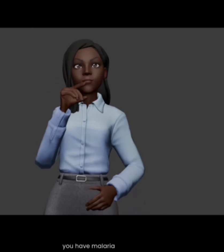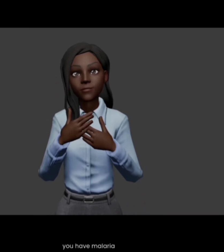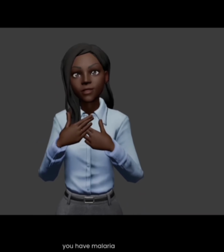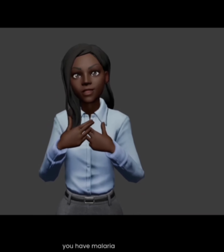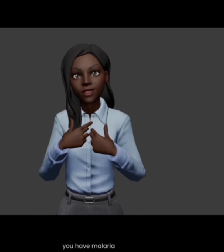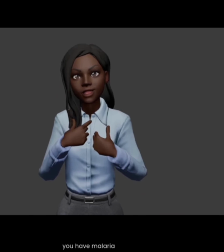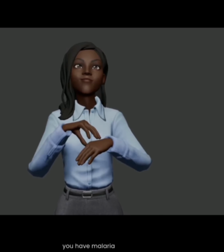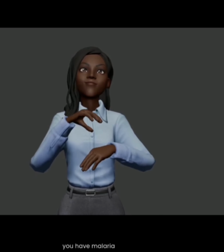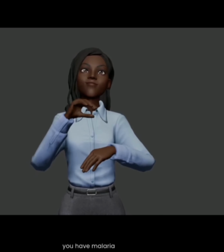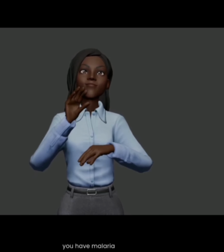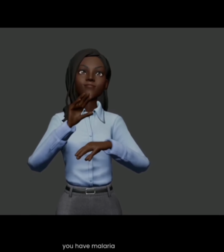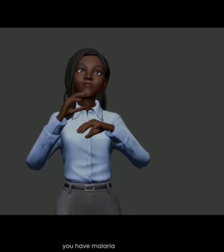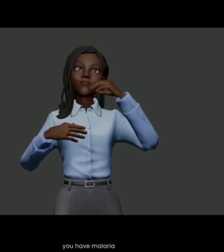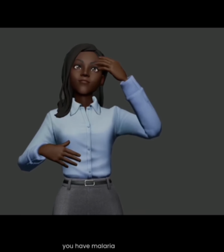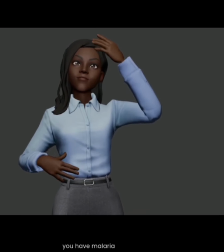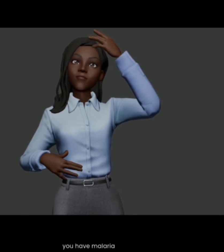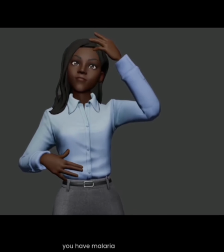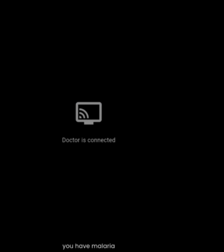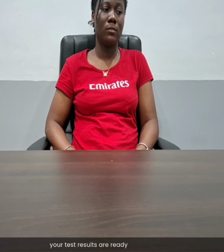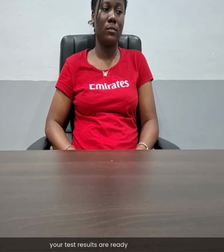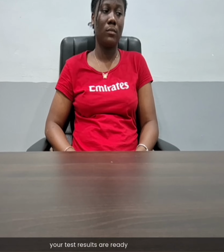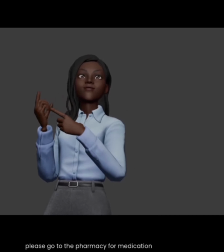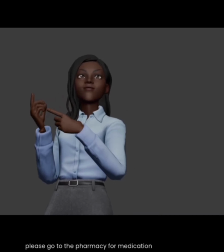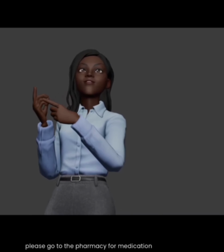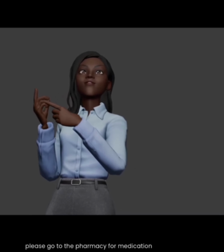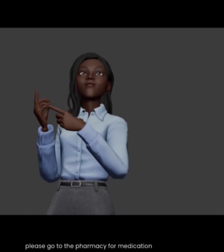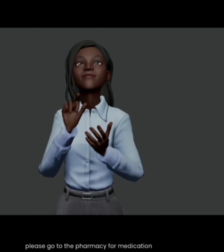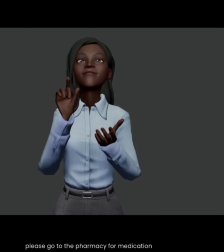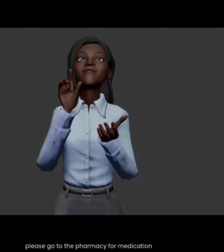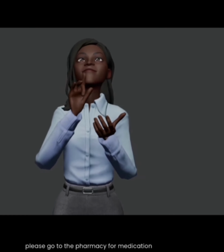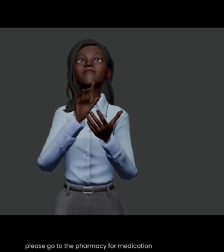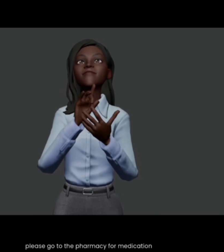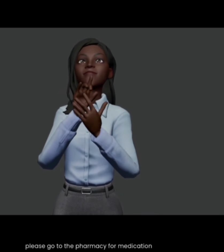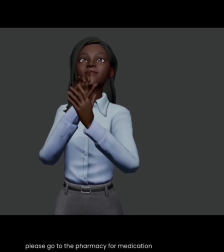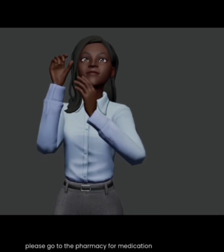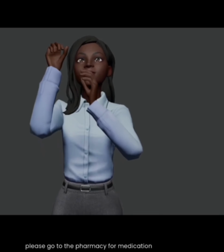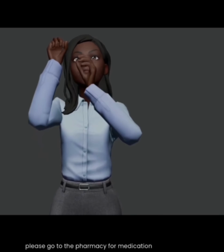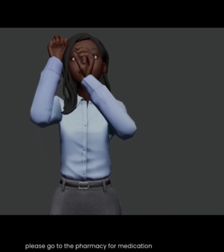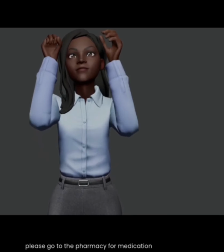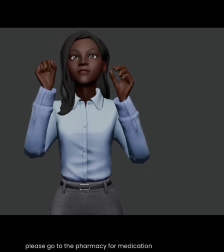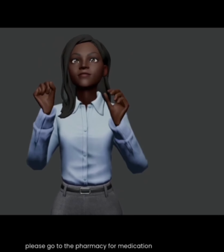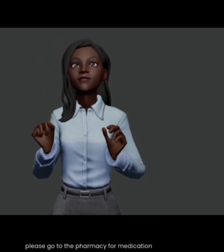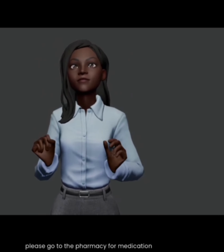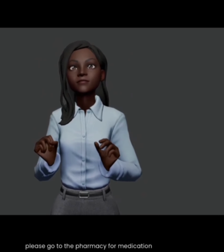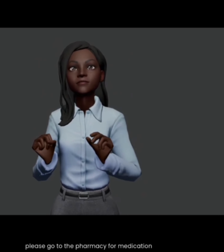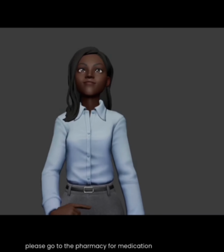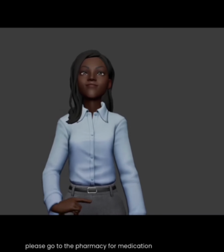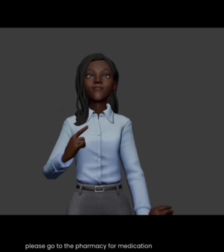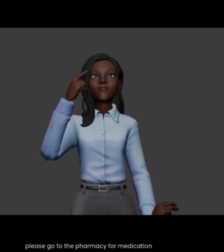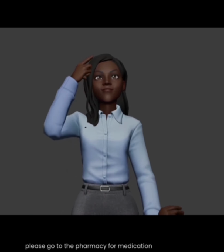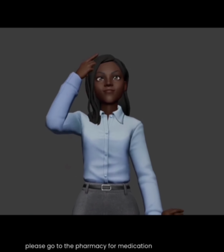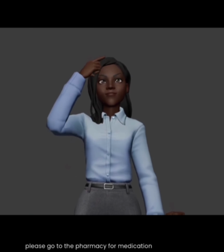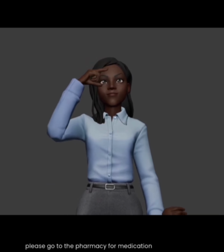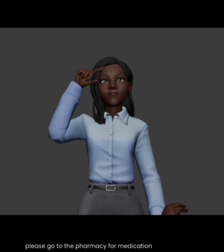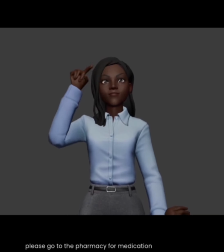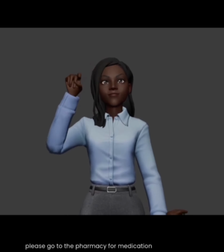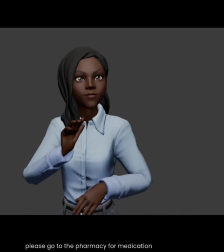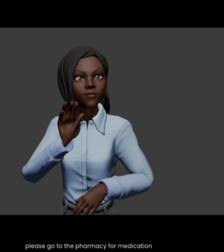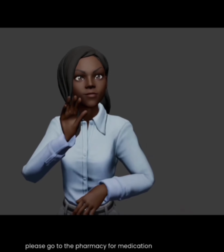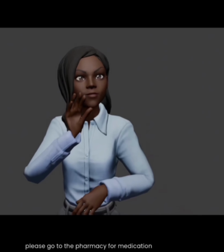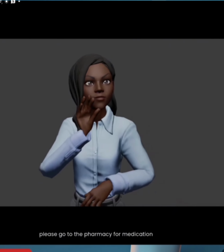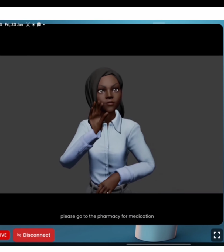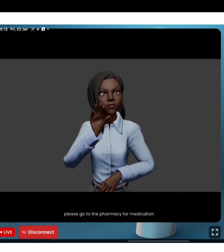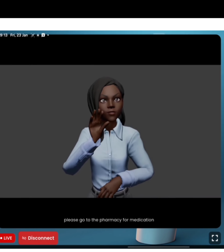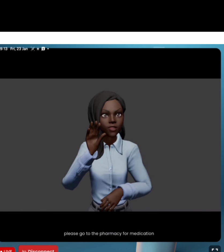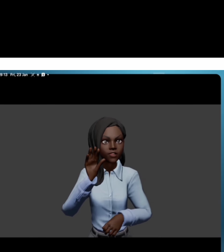communicate seamlessly through the app, demonstrating how technology can make consultations more accessible, especially for patients with